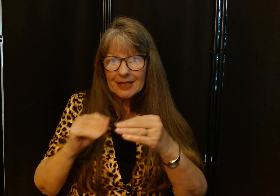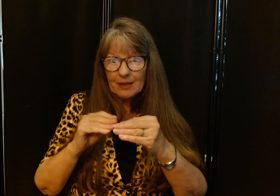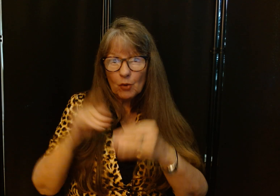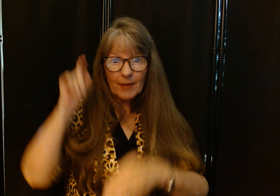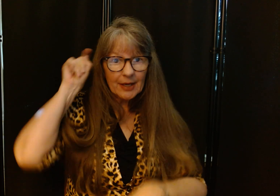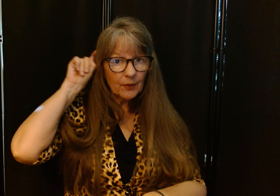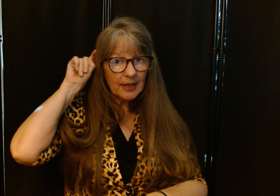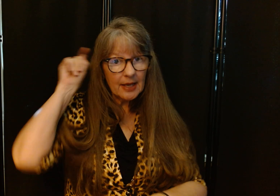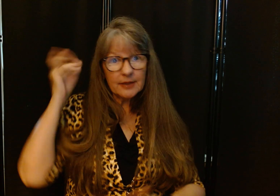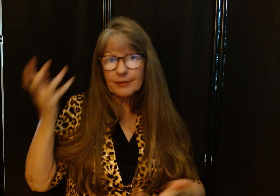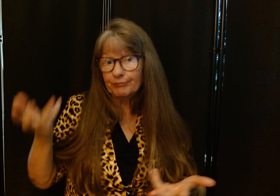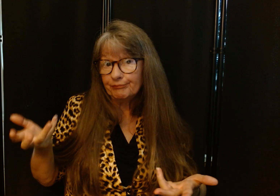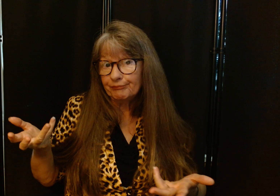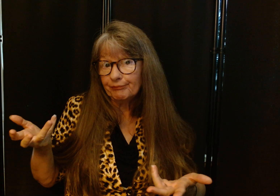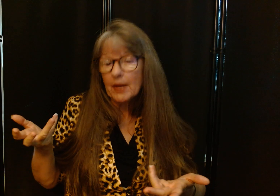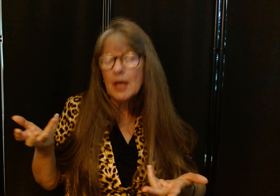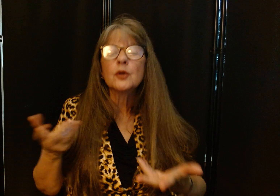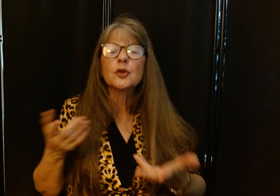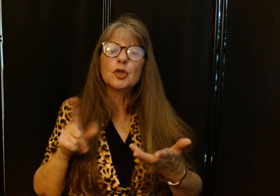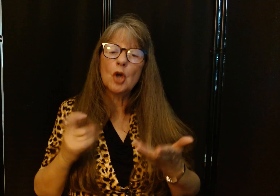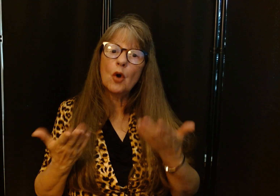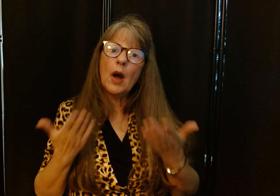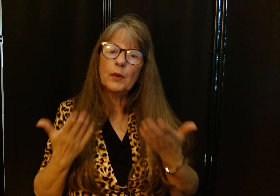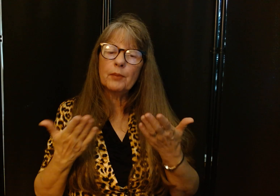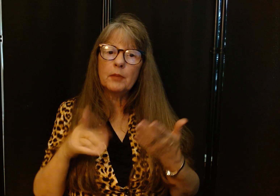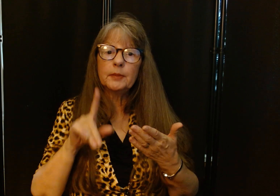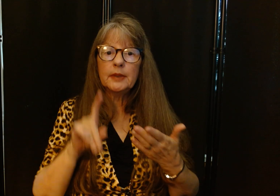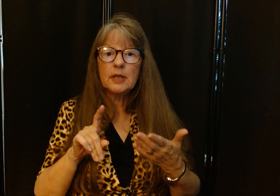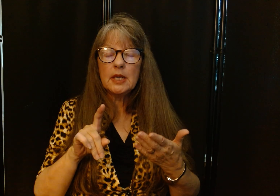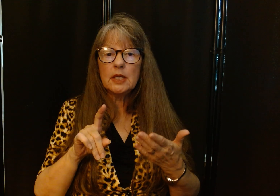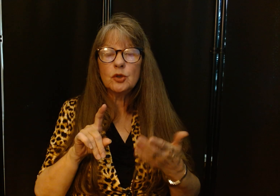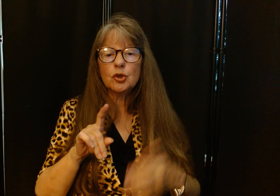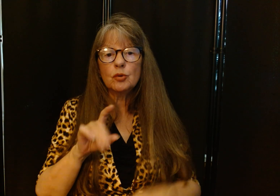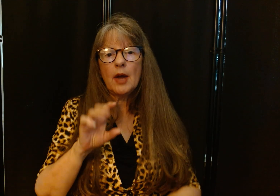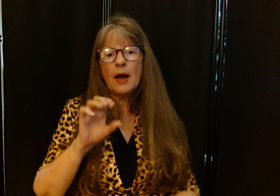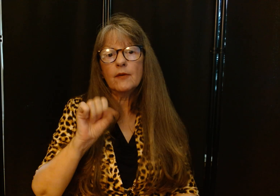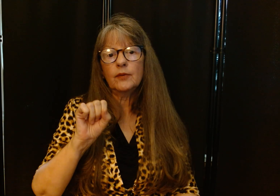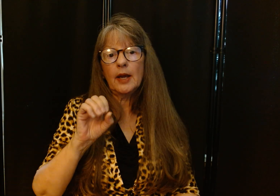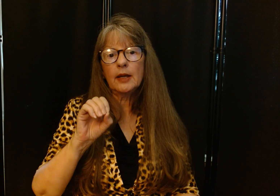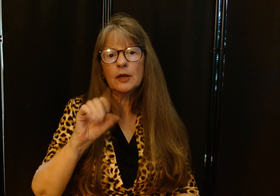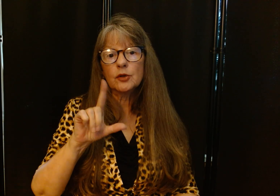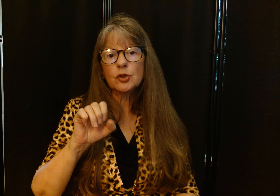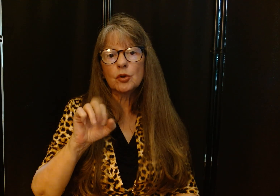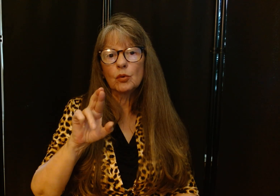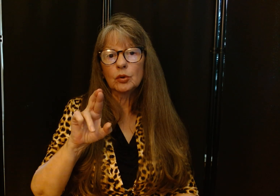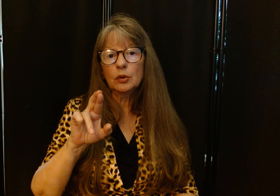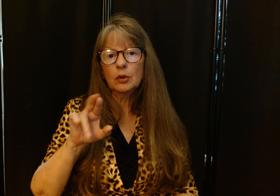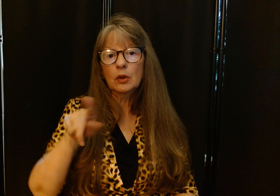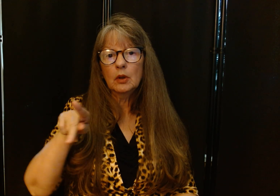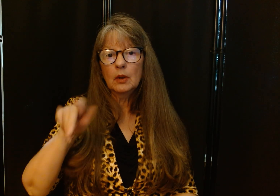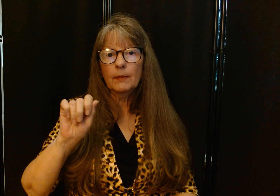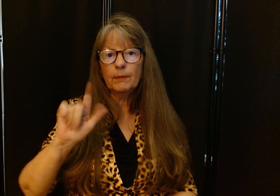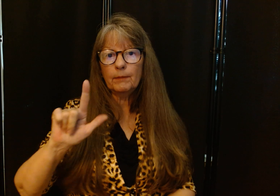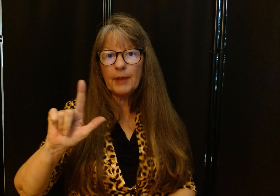anymore, my hearing aids. So I would probably need to have like a solar